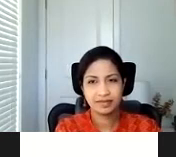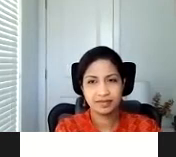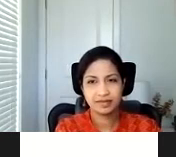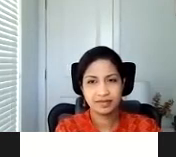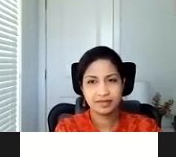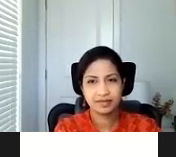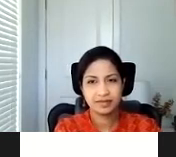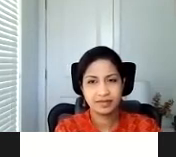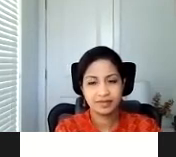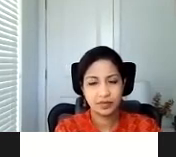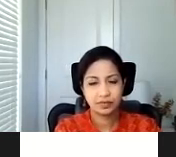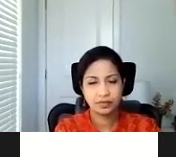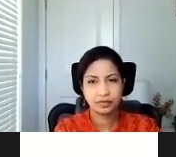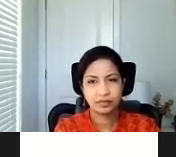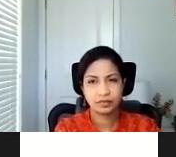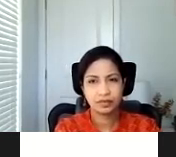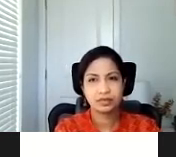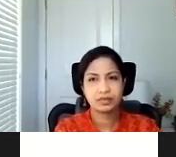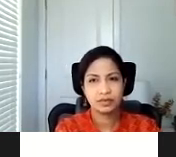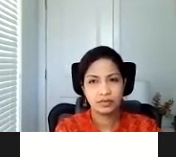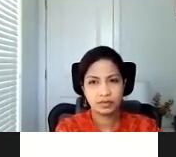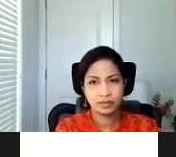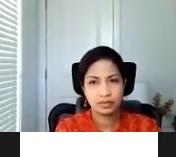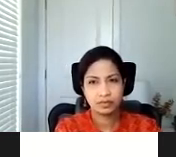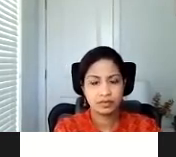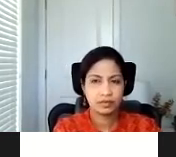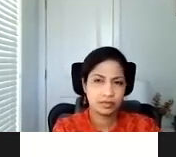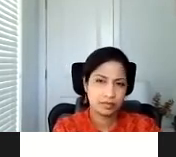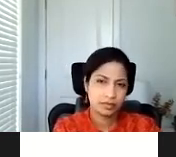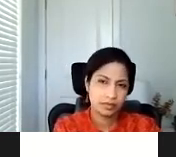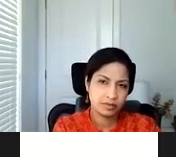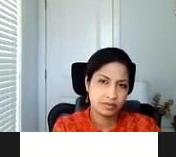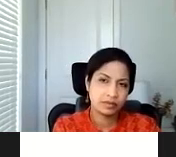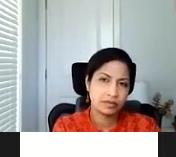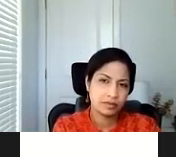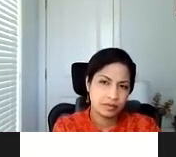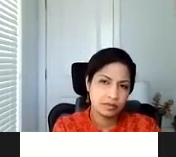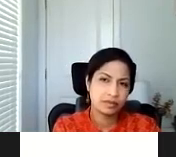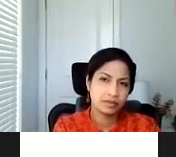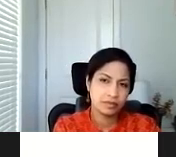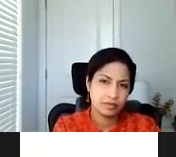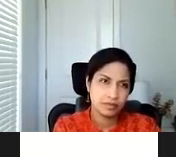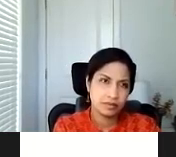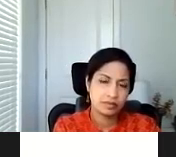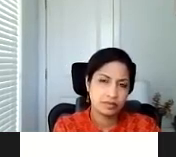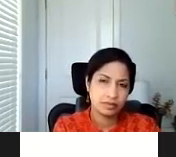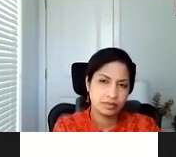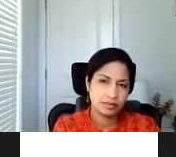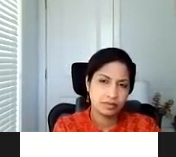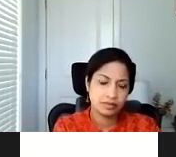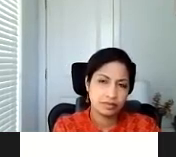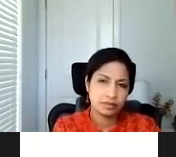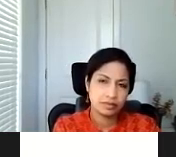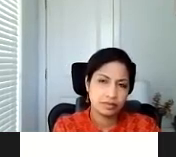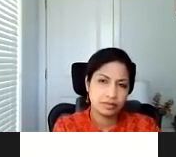Braille people who have knowledge of Braille, especially people in OPDs, and see how you can use OPDs